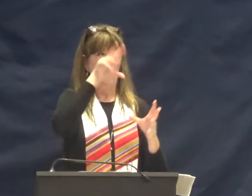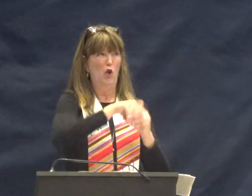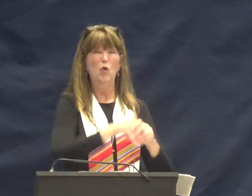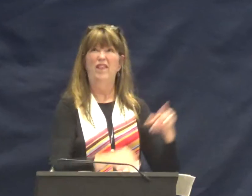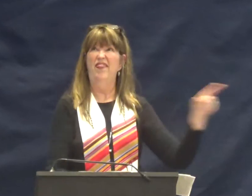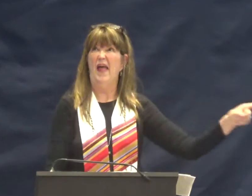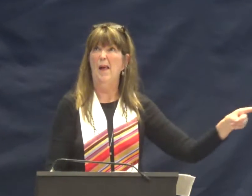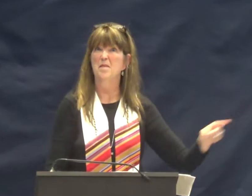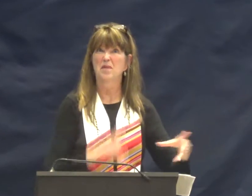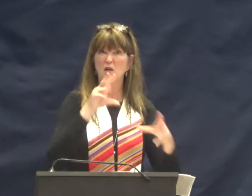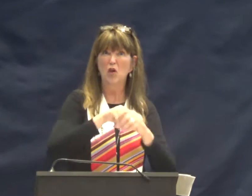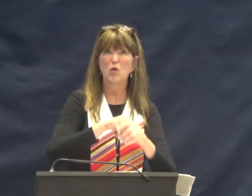division.